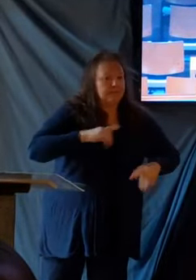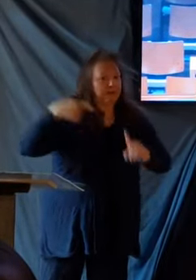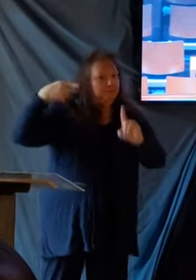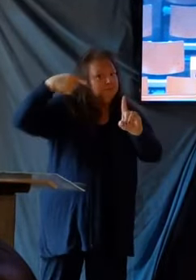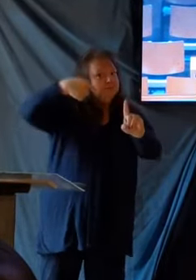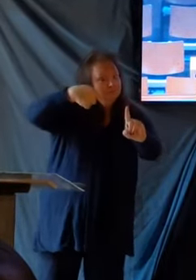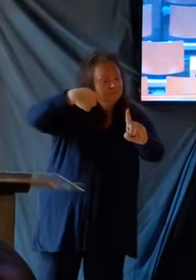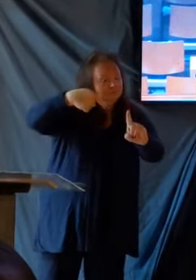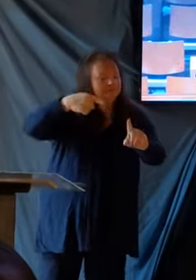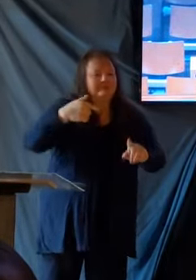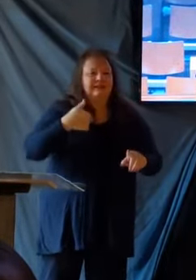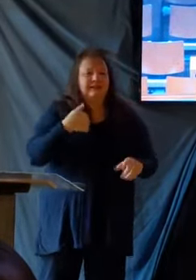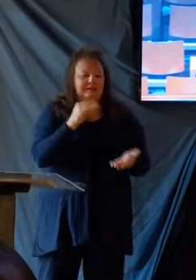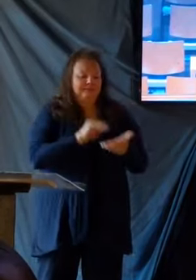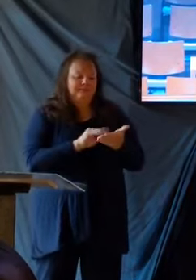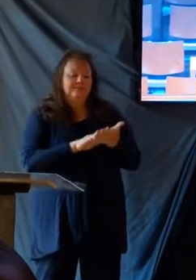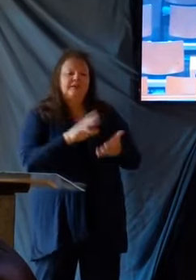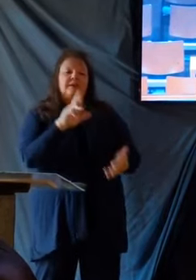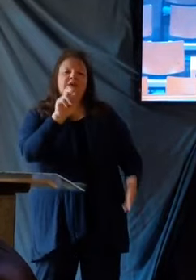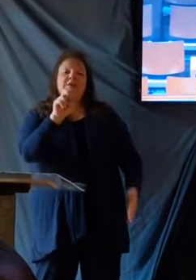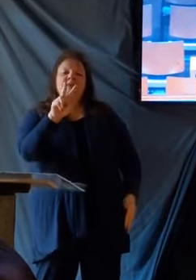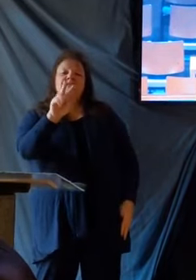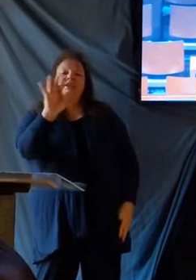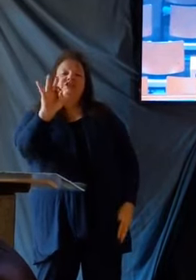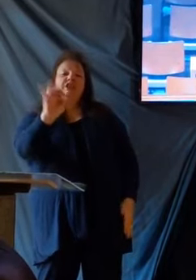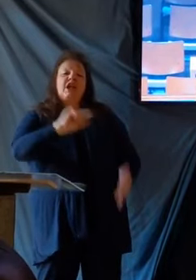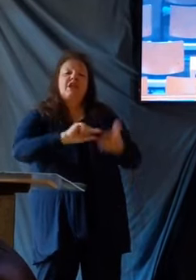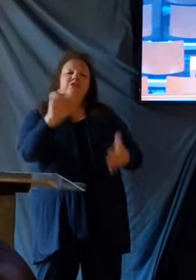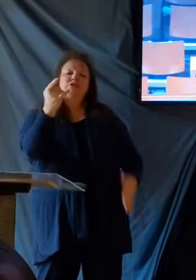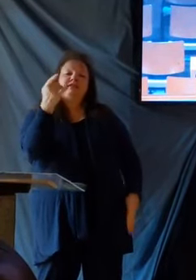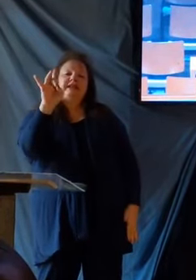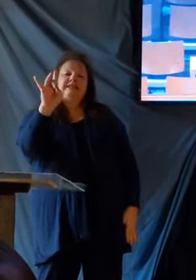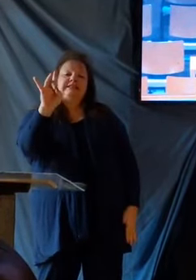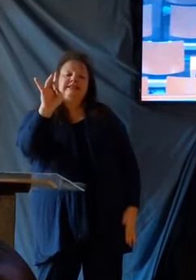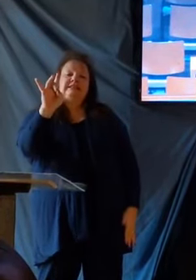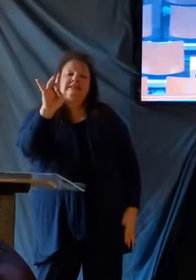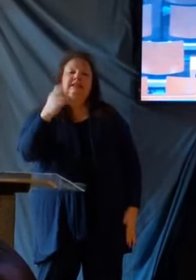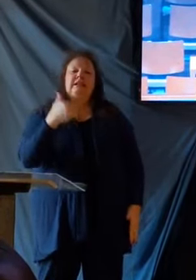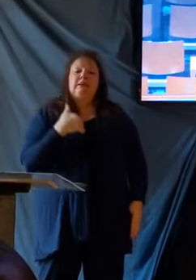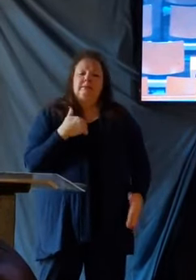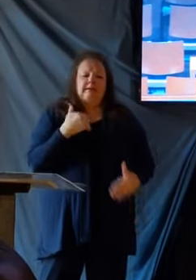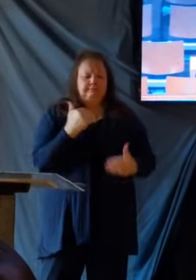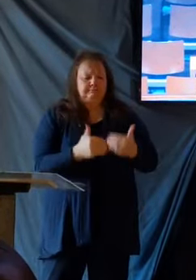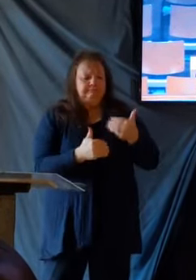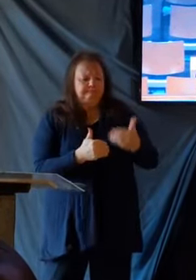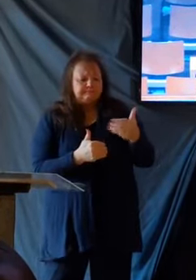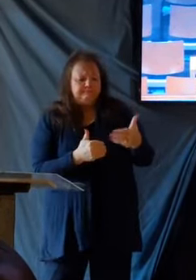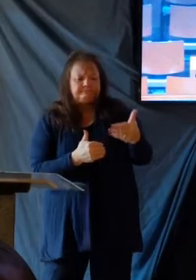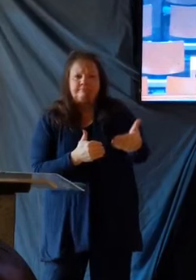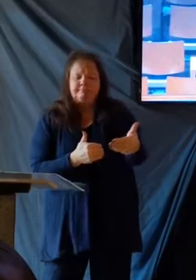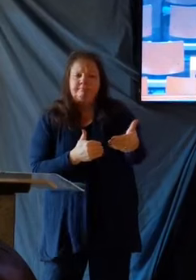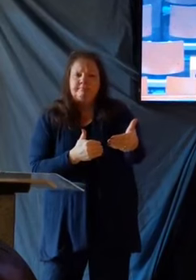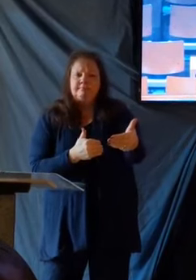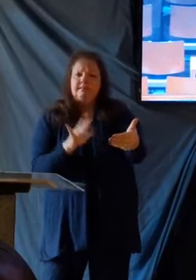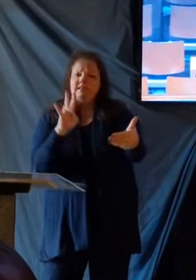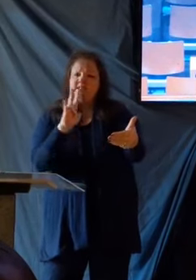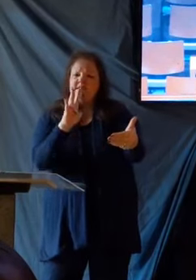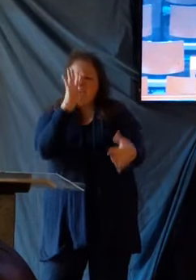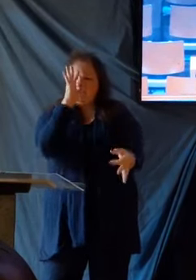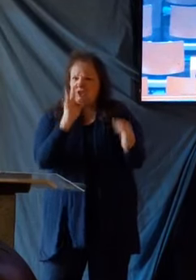we're going. And I just noted in Revelation chapter 9, verse 18, we have a series of